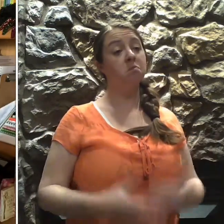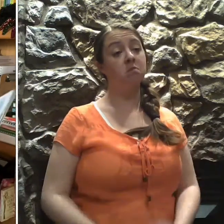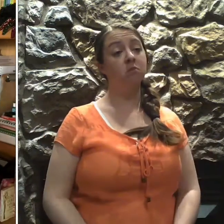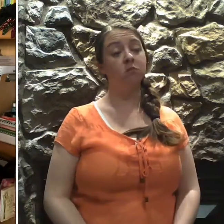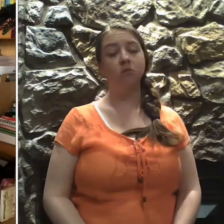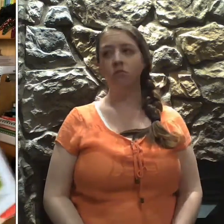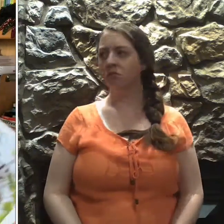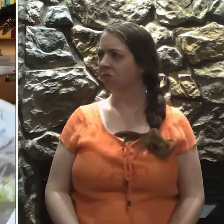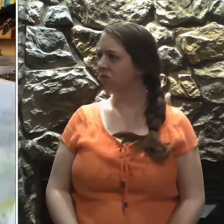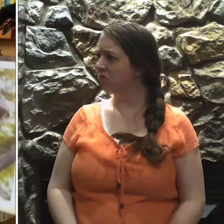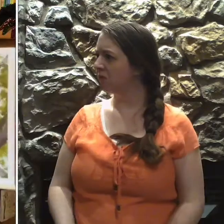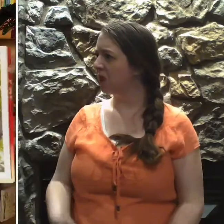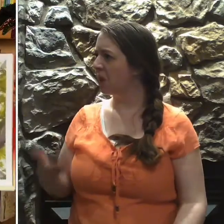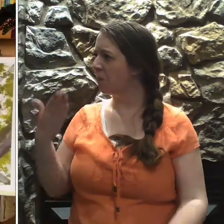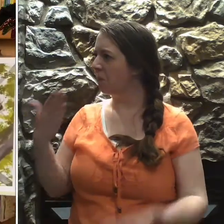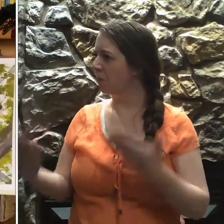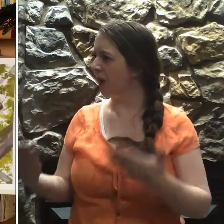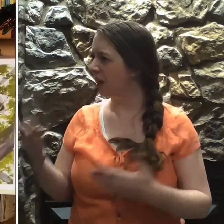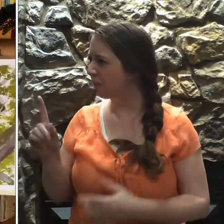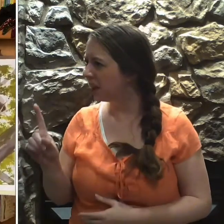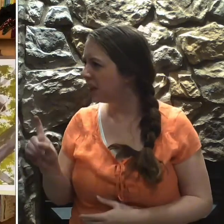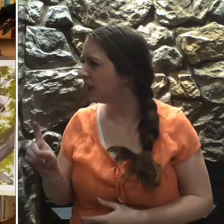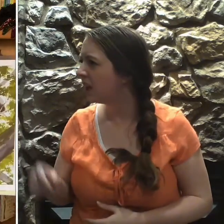asked Michael.